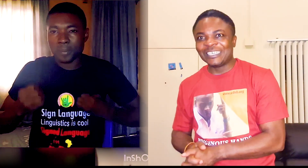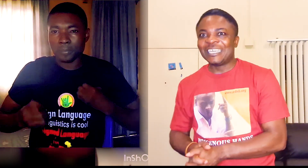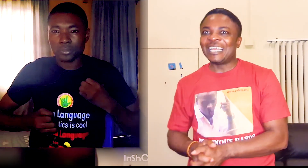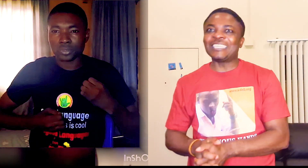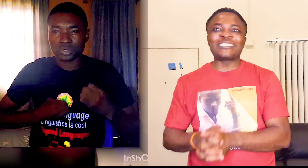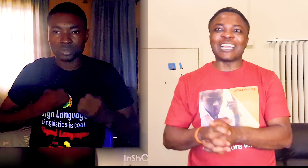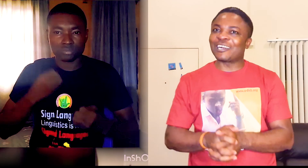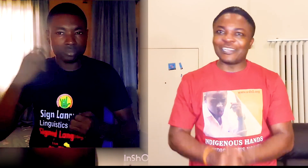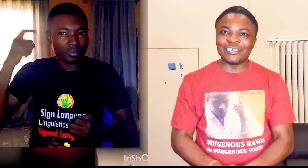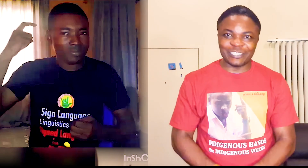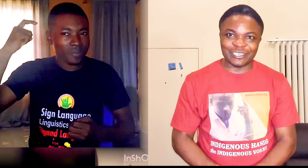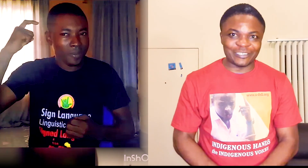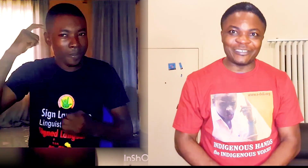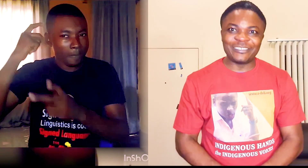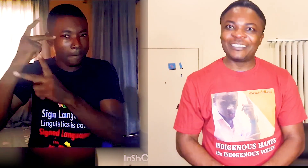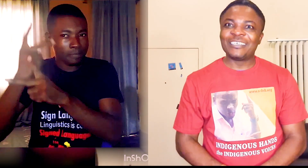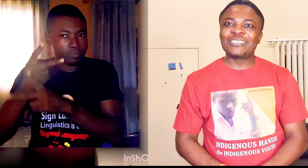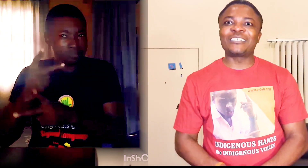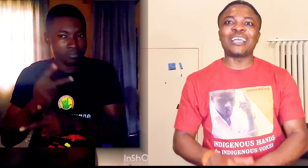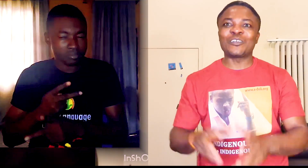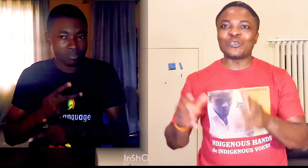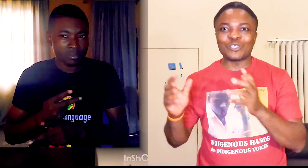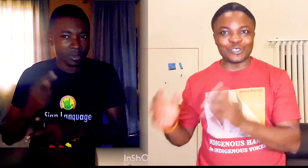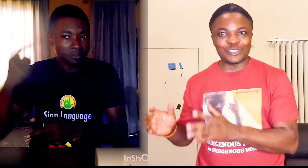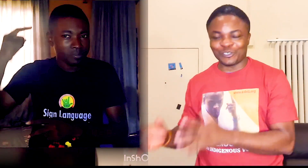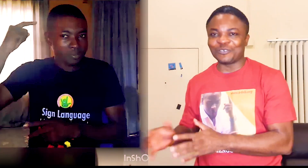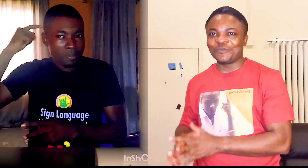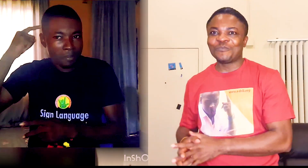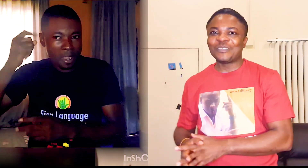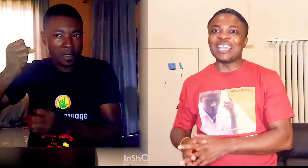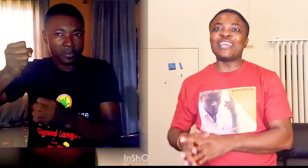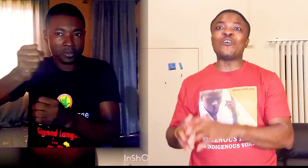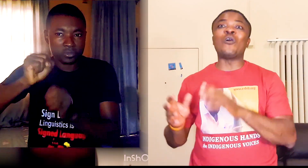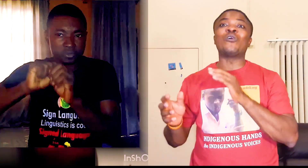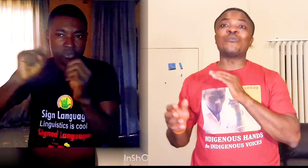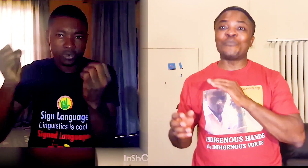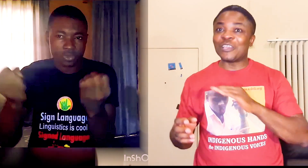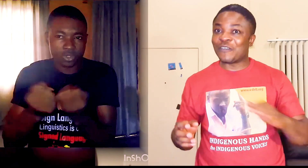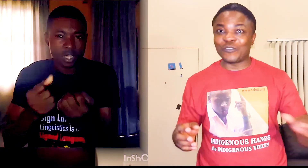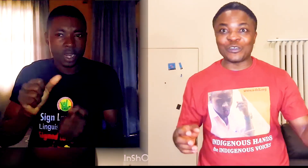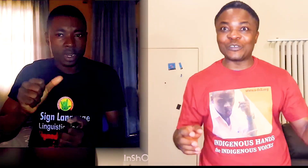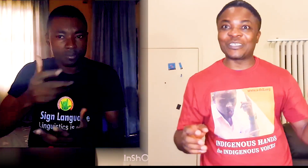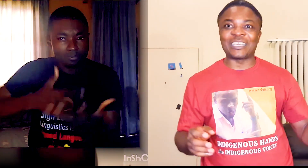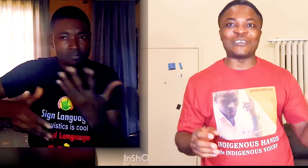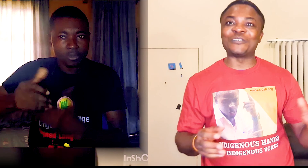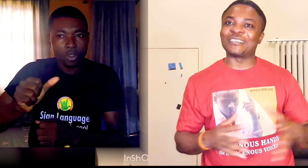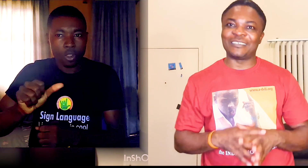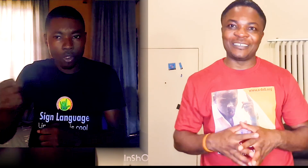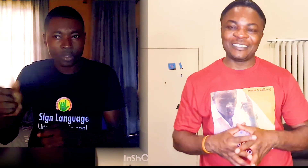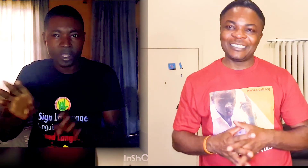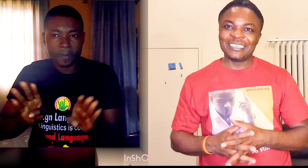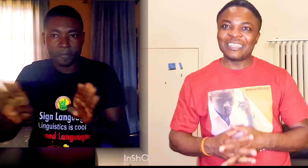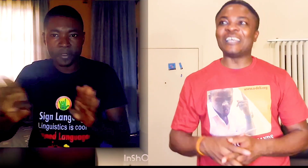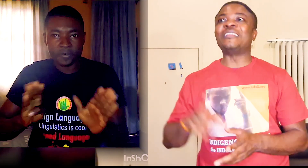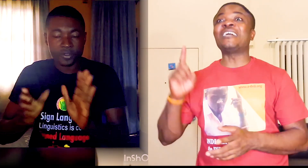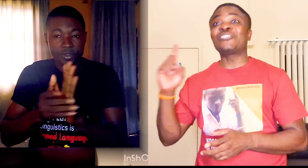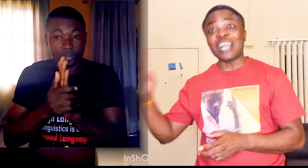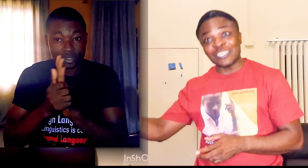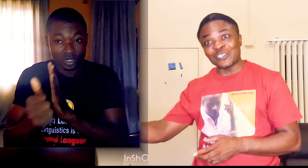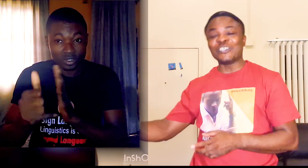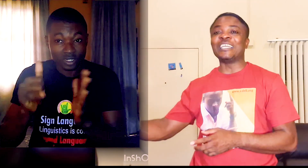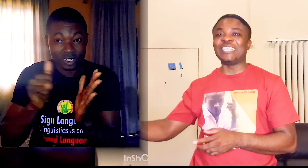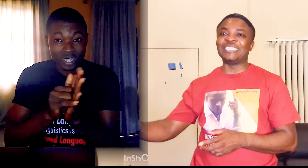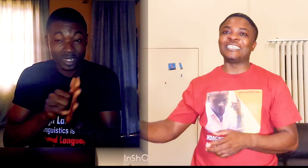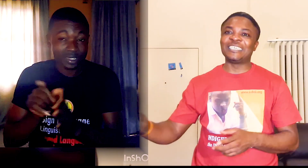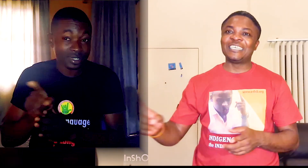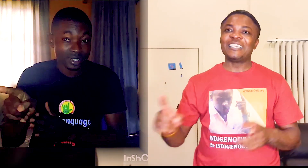emotional, psychological, psychosocial, and other behavioral skills that child